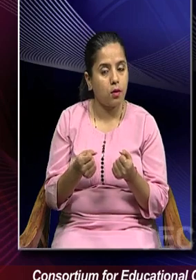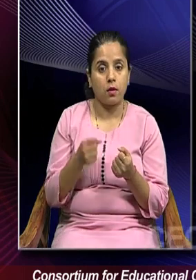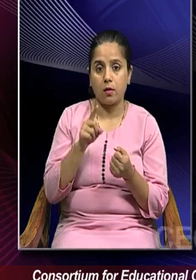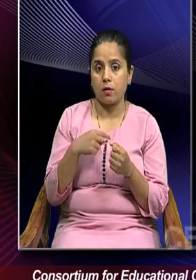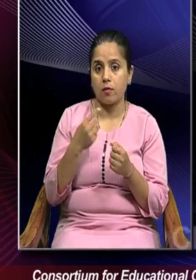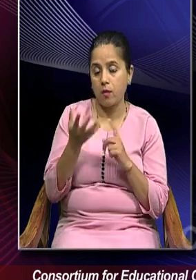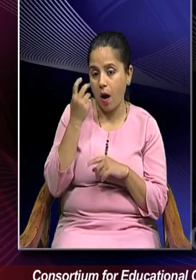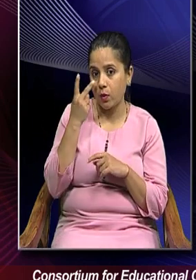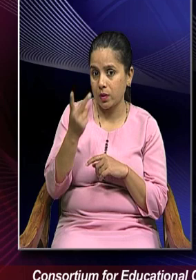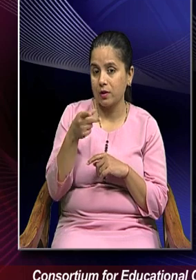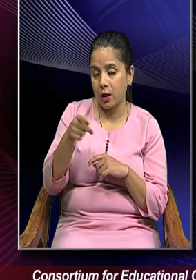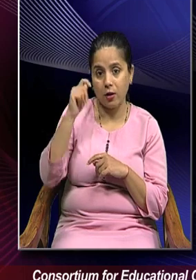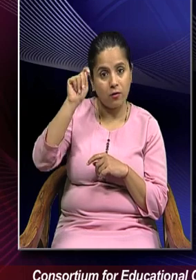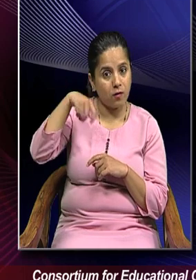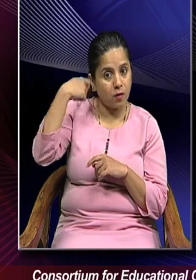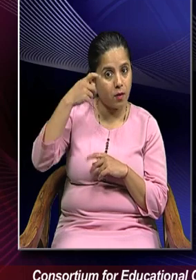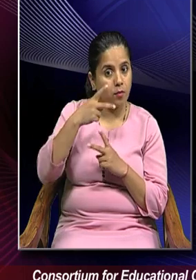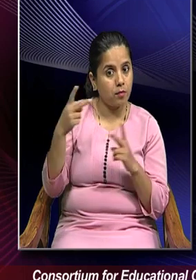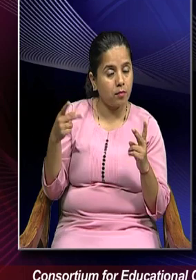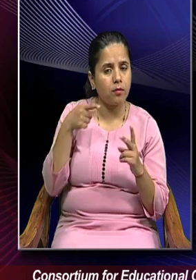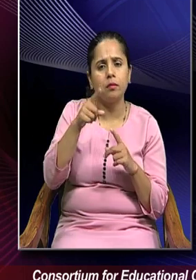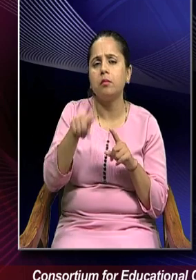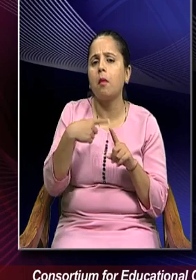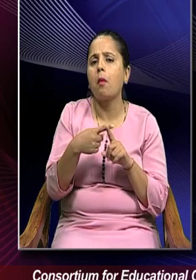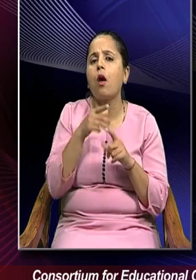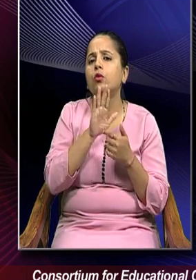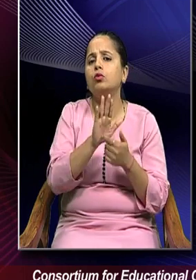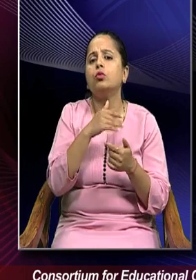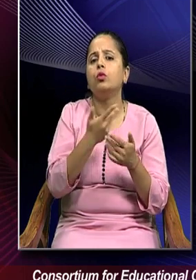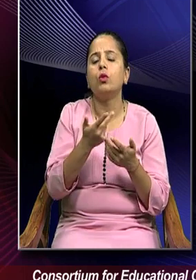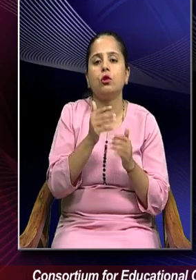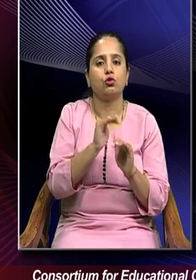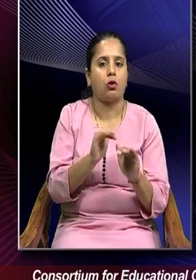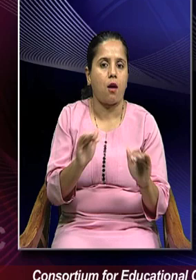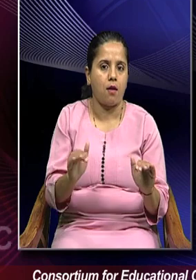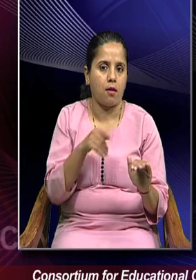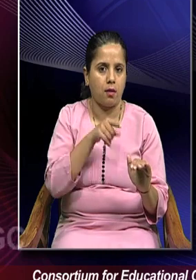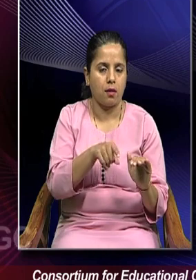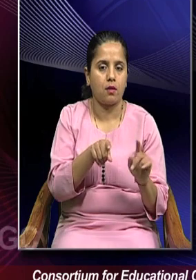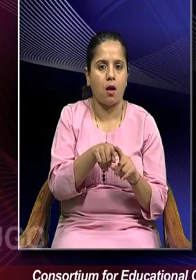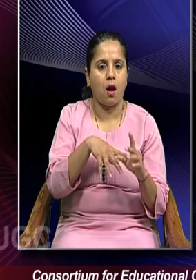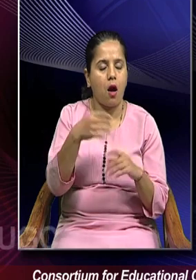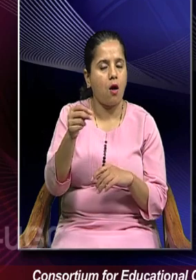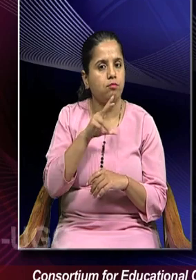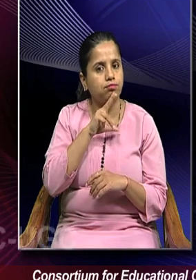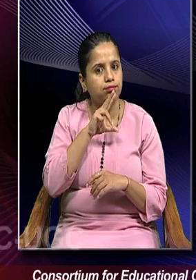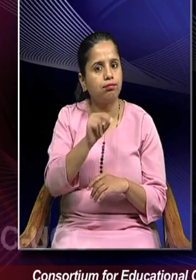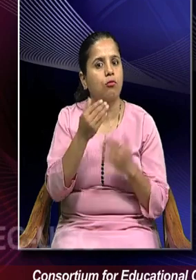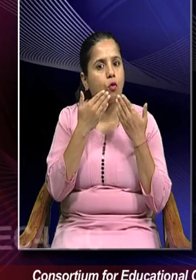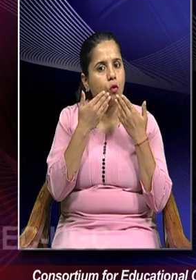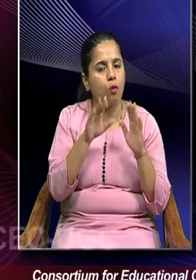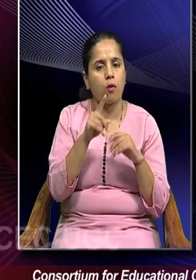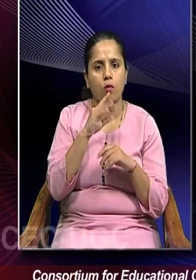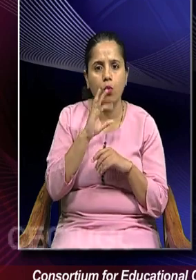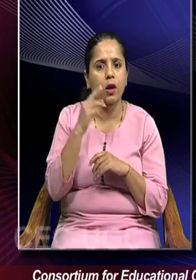find that this particular film is that the child publicly speaks out, saying that the